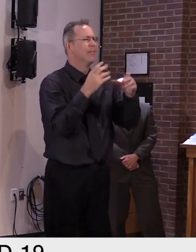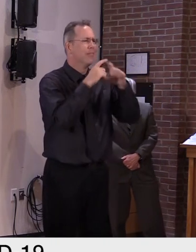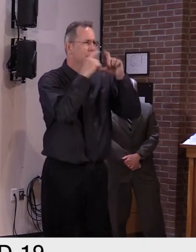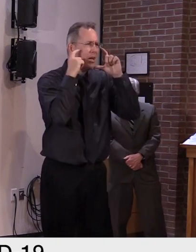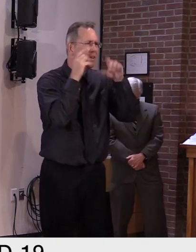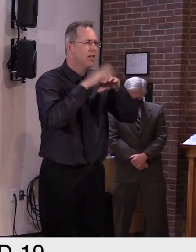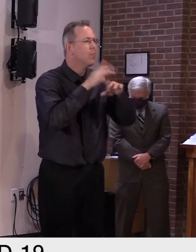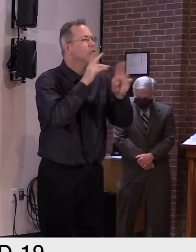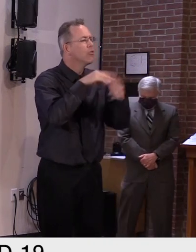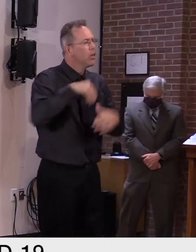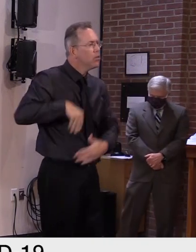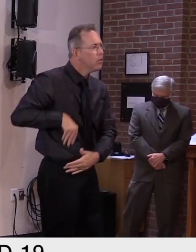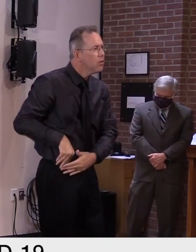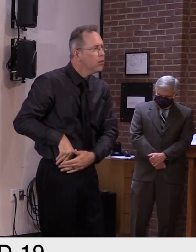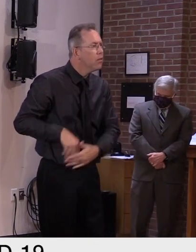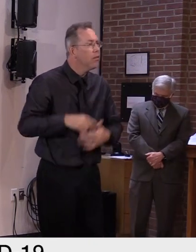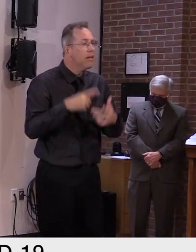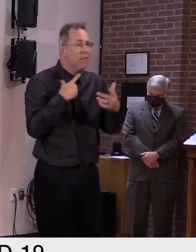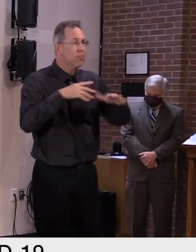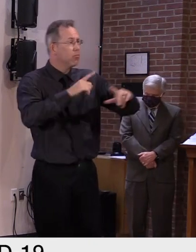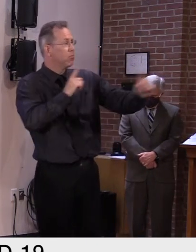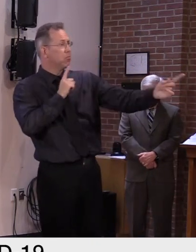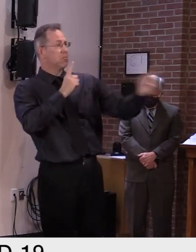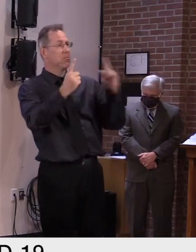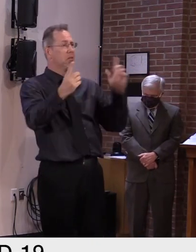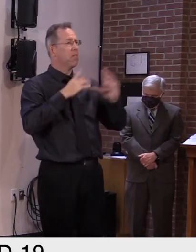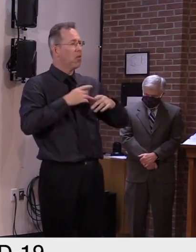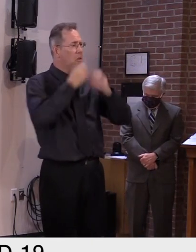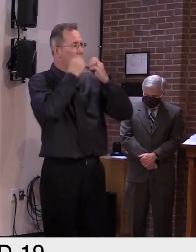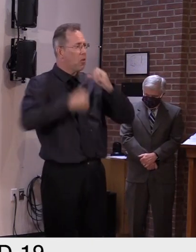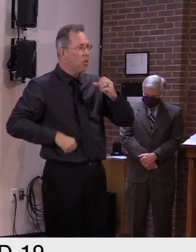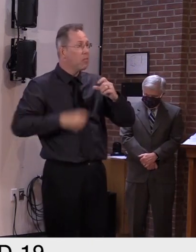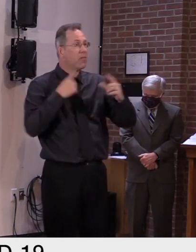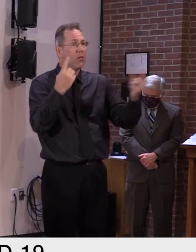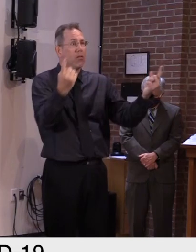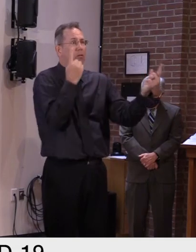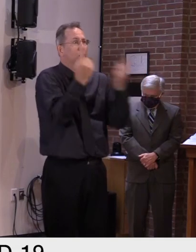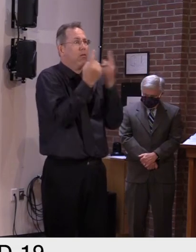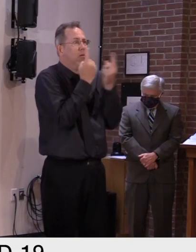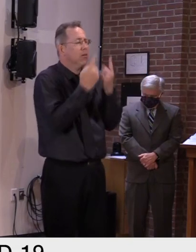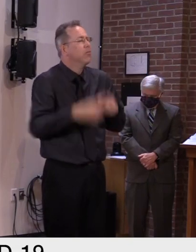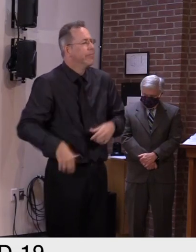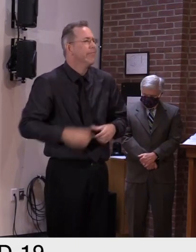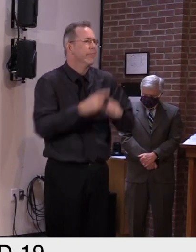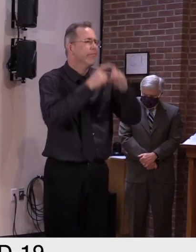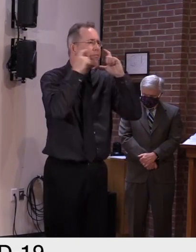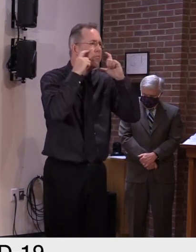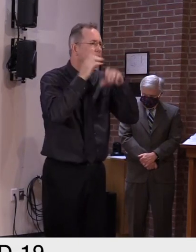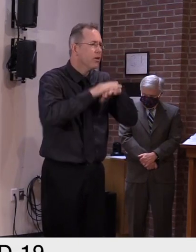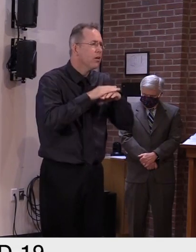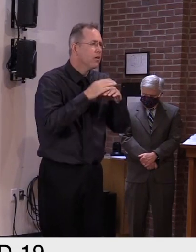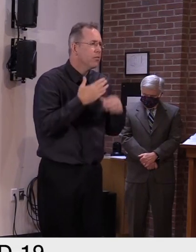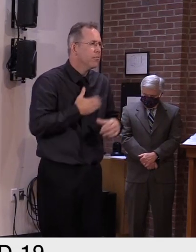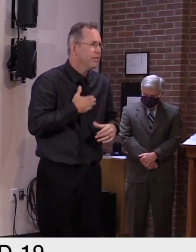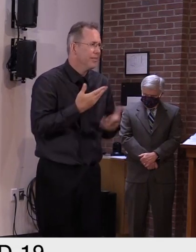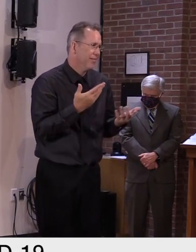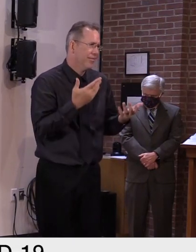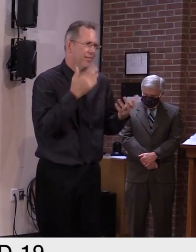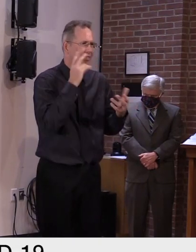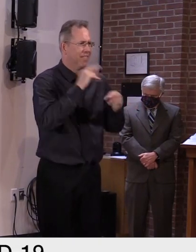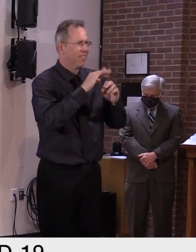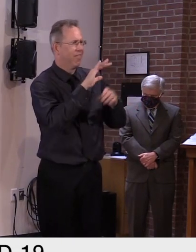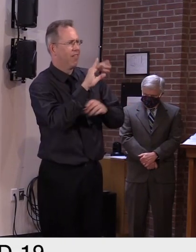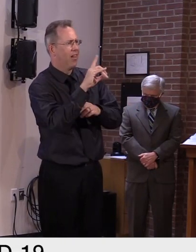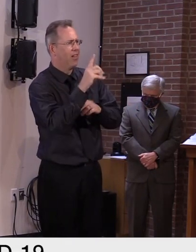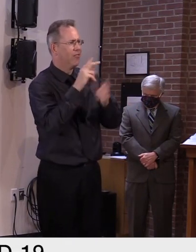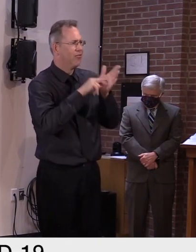is, maybe the best method we have right now available to prevent the spread